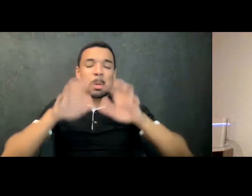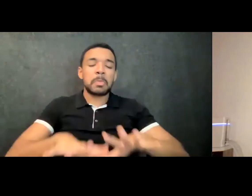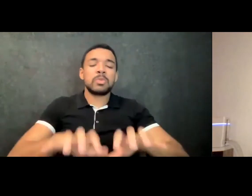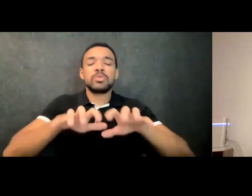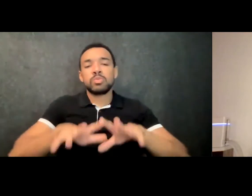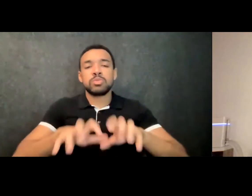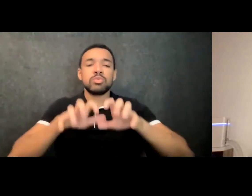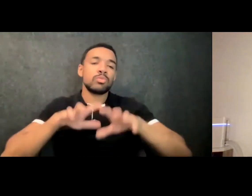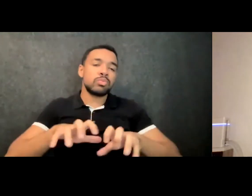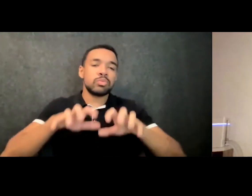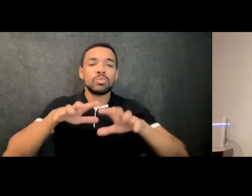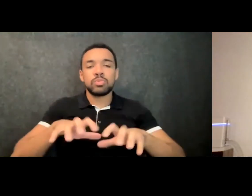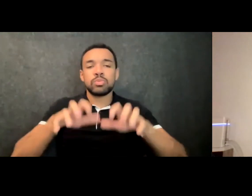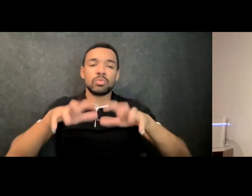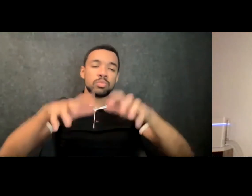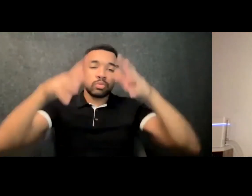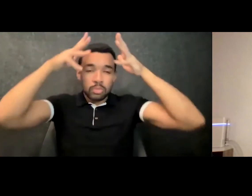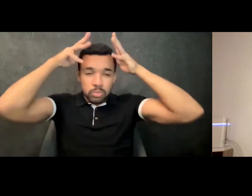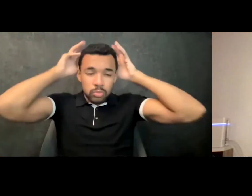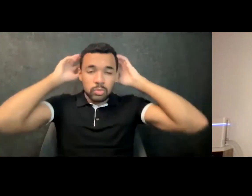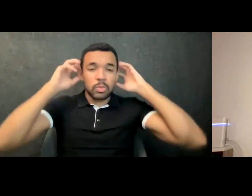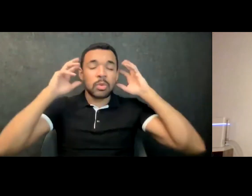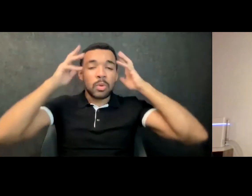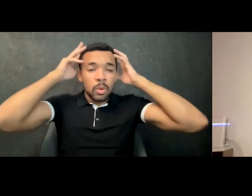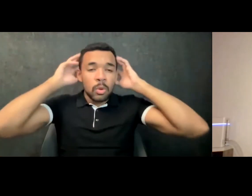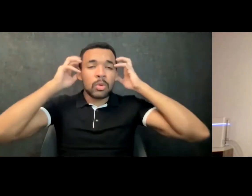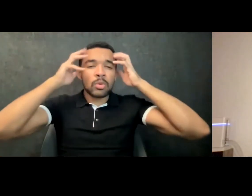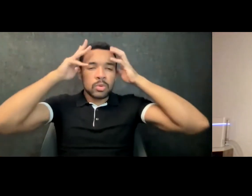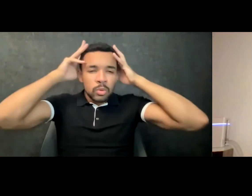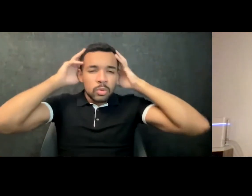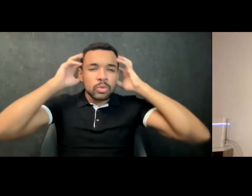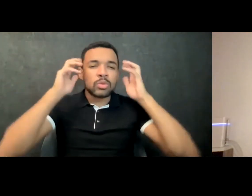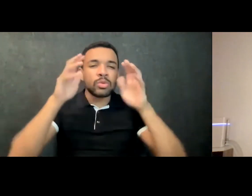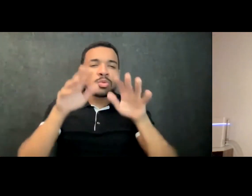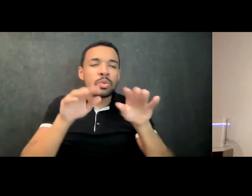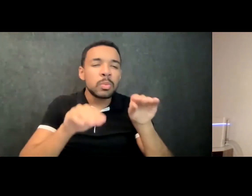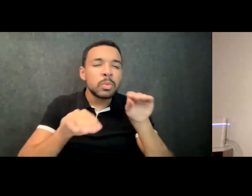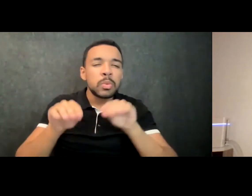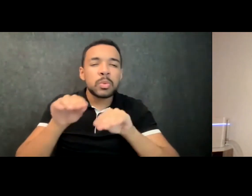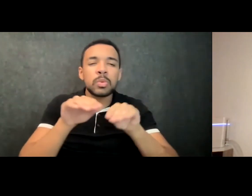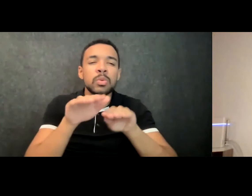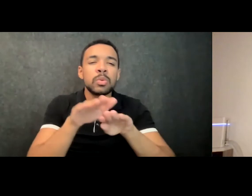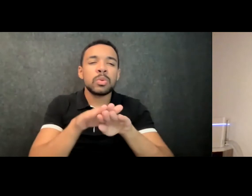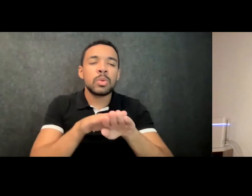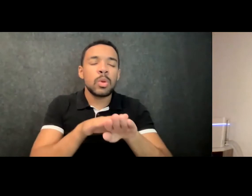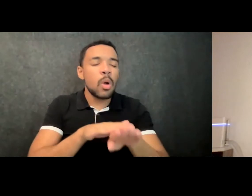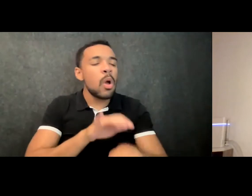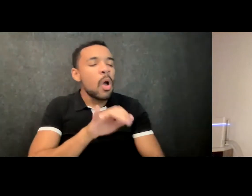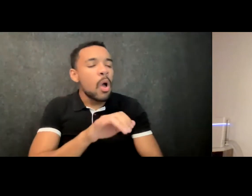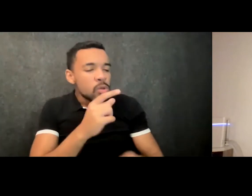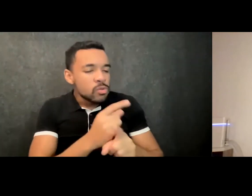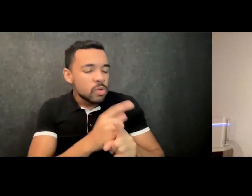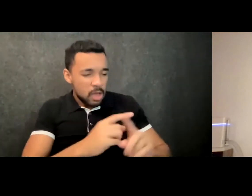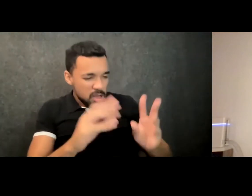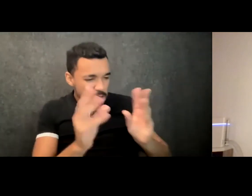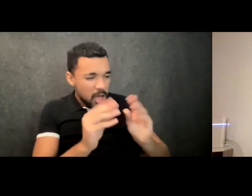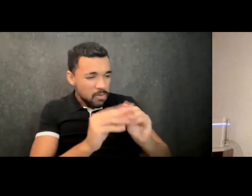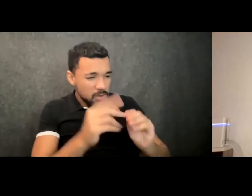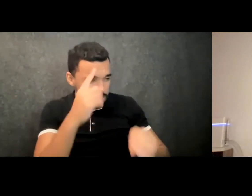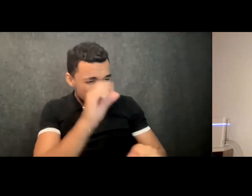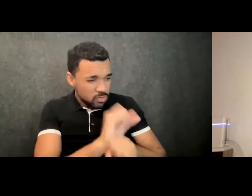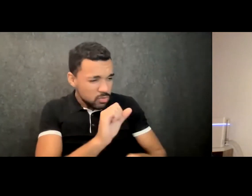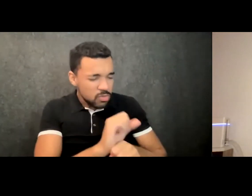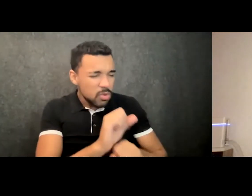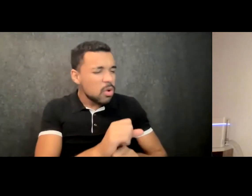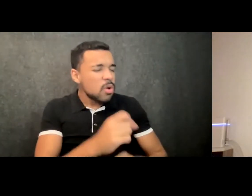the spray. She moved in slow motion. Oh, that's right. What was the conference about? Is that for work? You